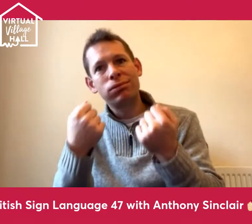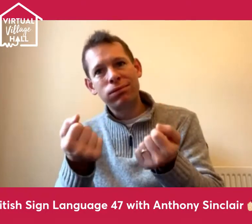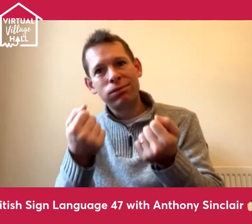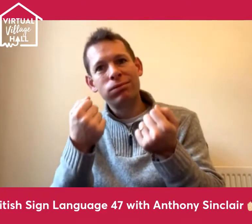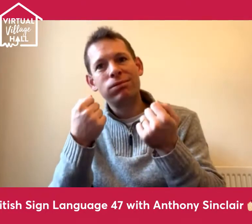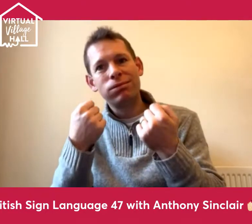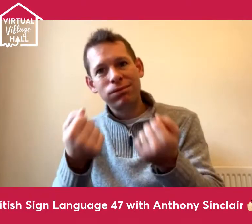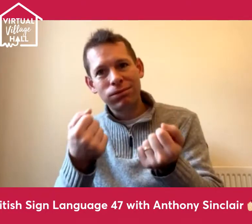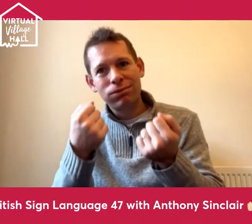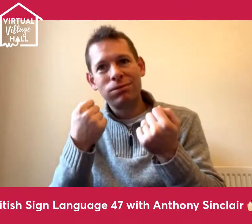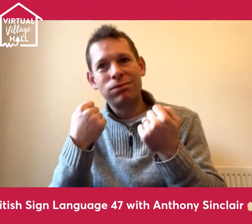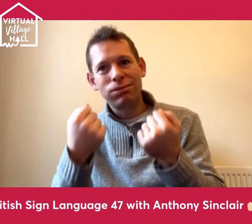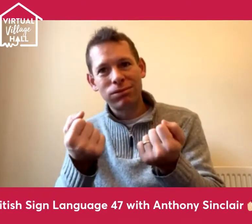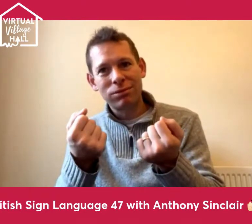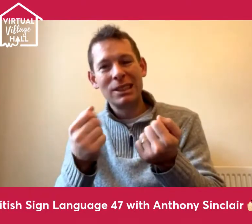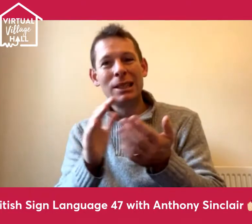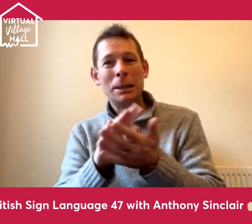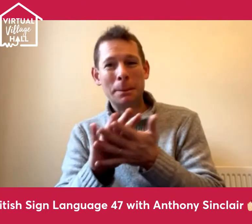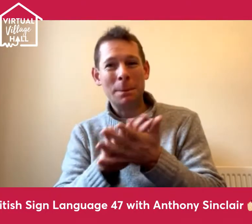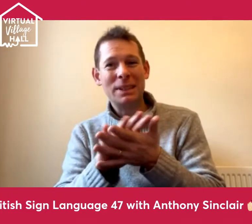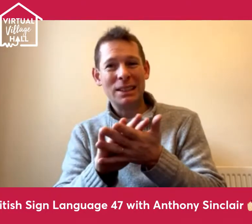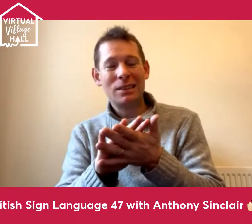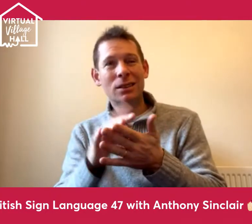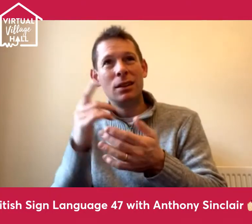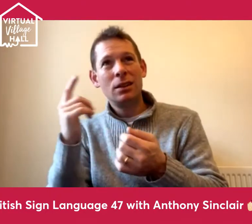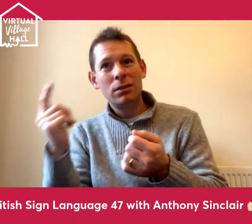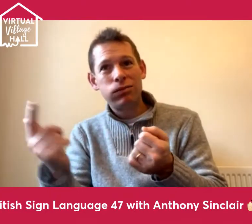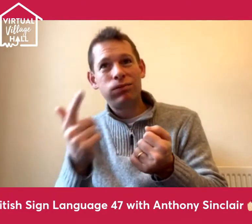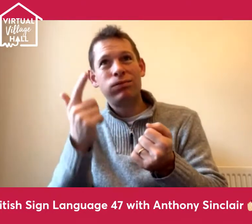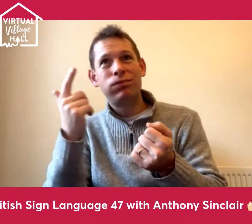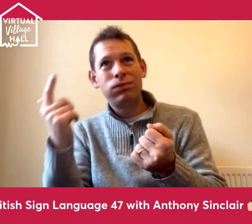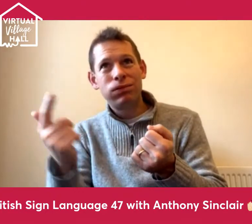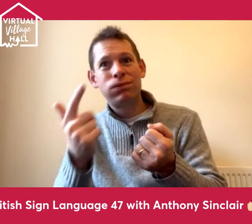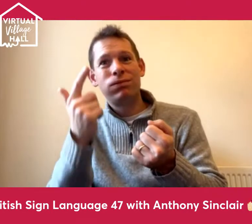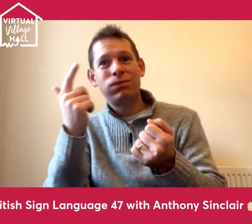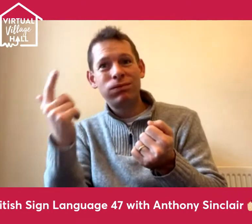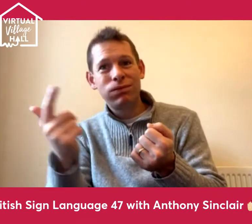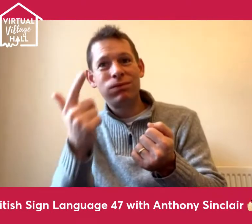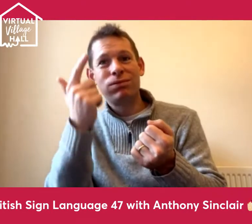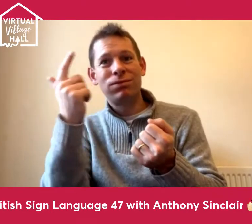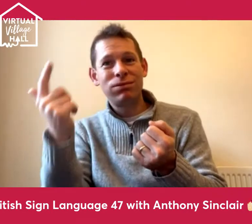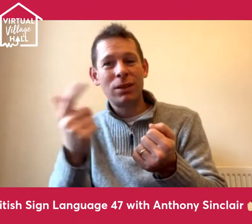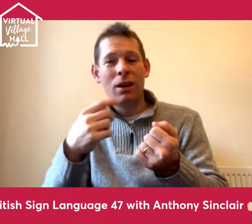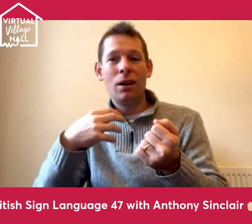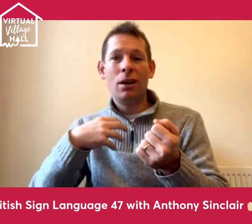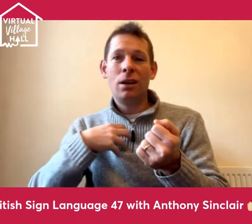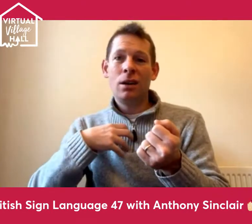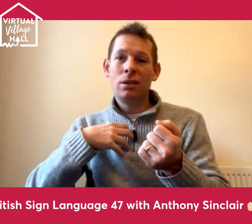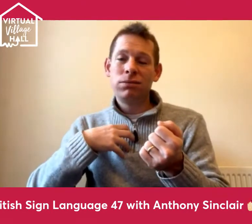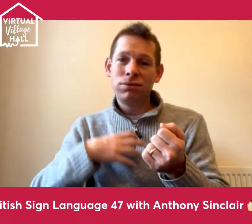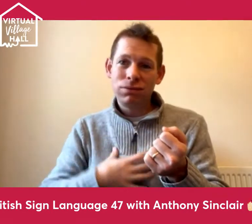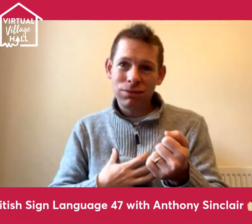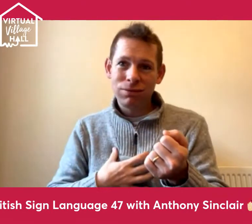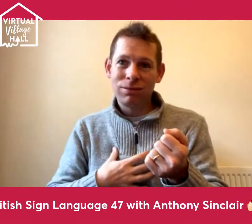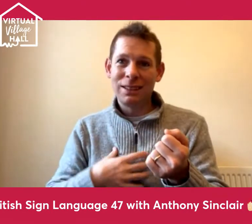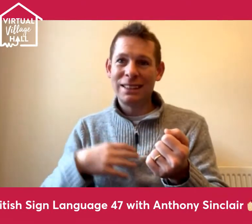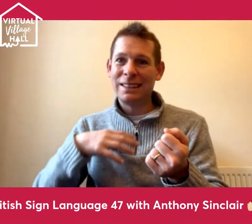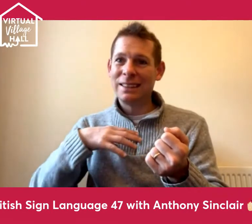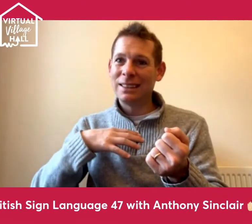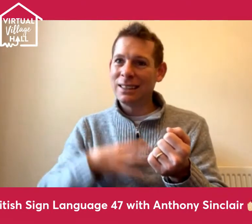I'm signifying that I'm on a really long journey. Oh, that means that I'm just going a long distance. And look how